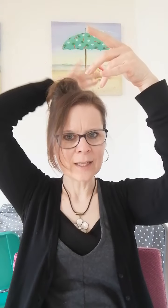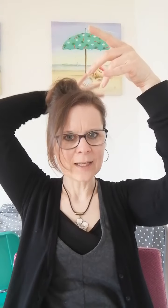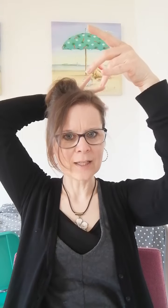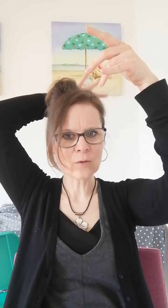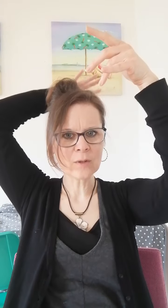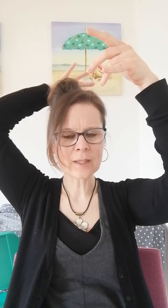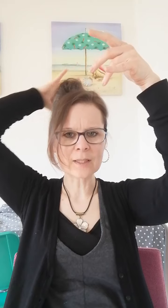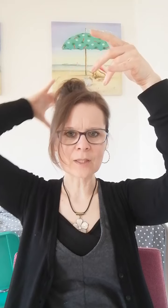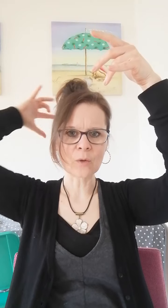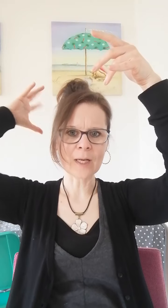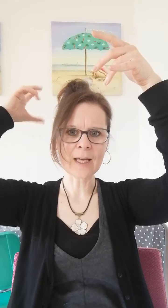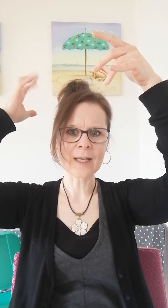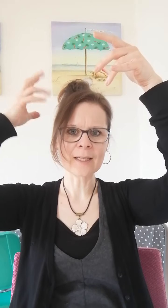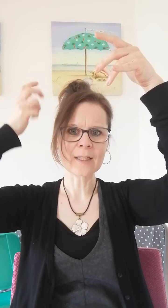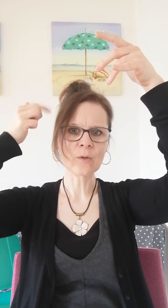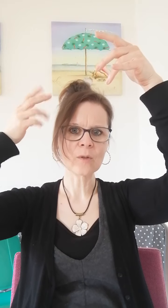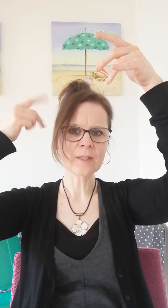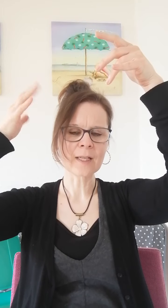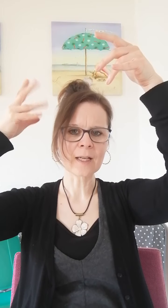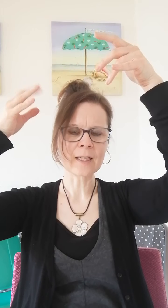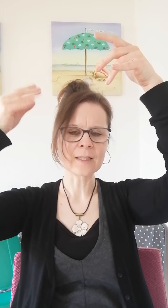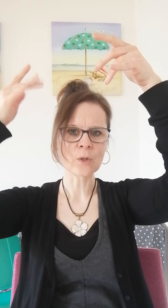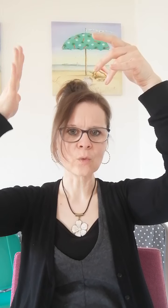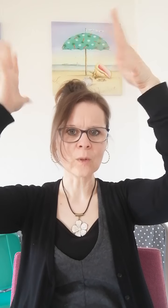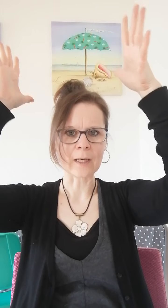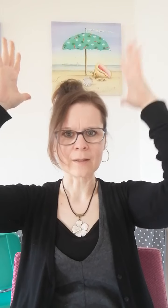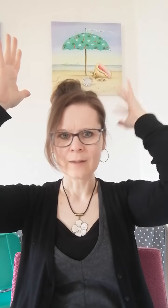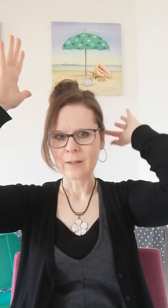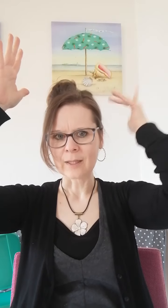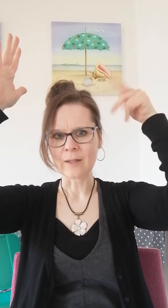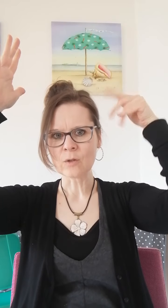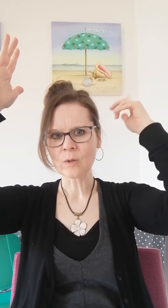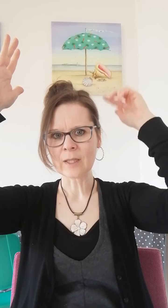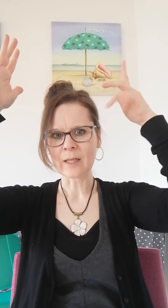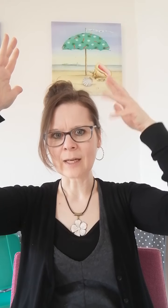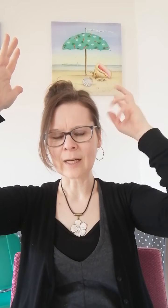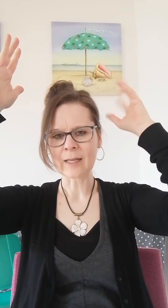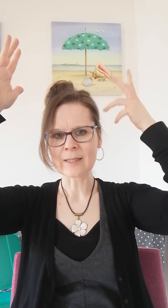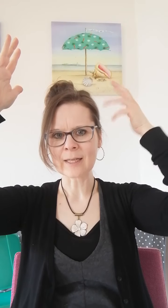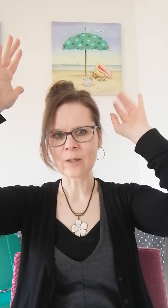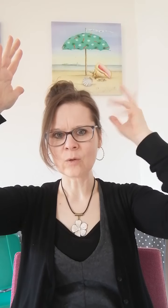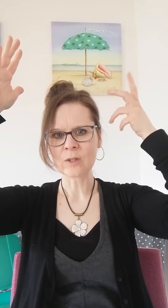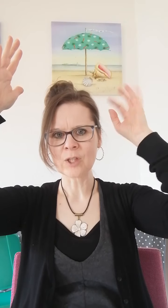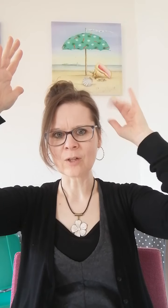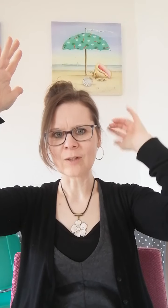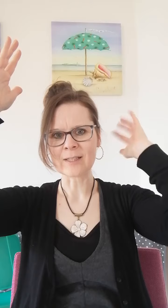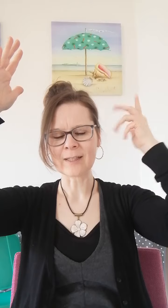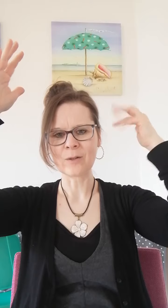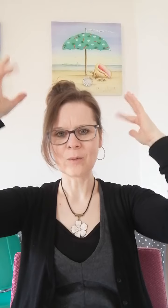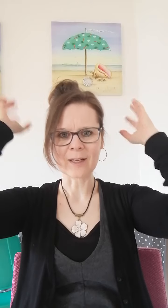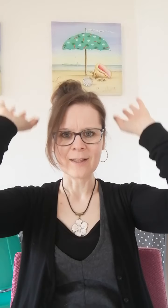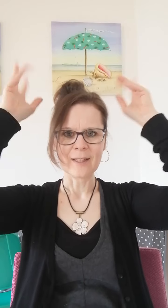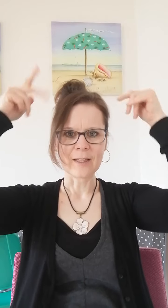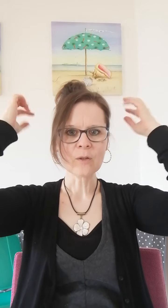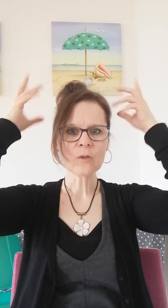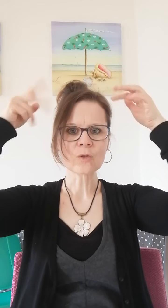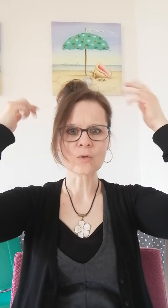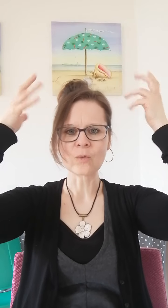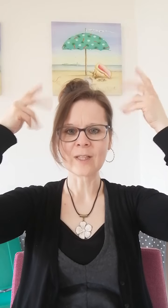Ida kudo kidesu, gada adaki ikua,aja gada gura. Ida Sokuda gira karetakara seda kero chara gura. Idaudato slightly